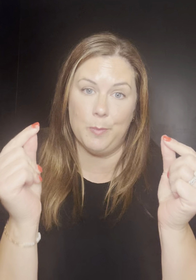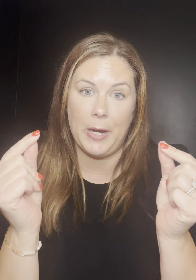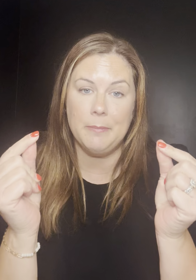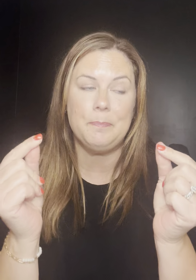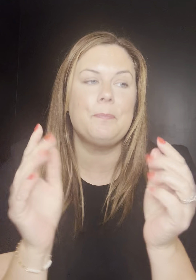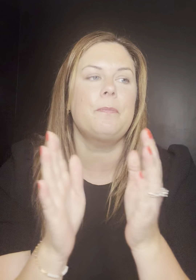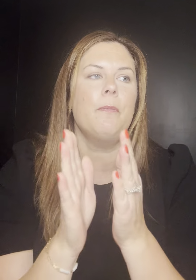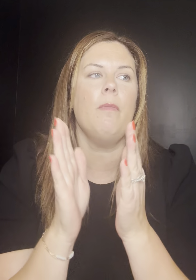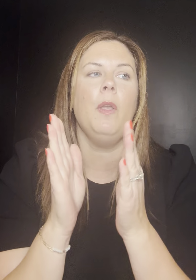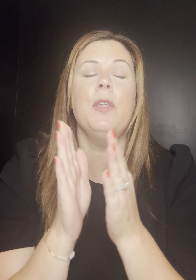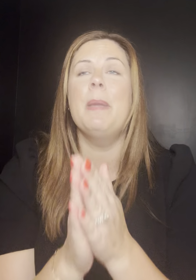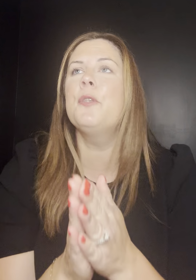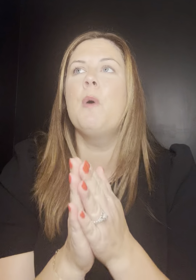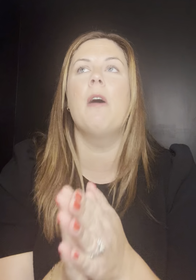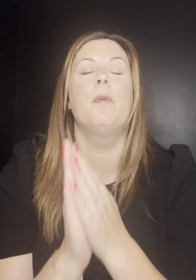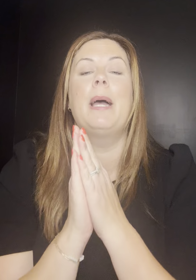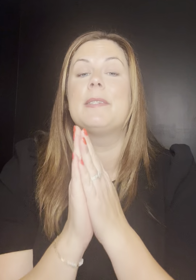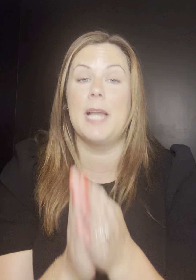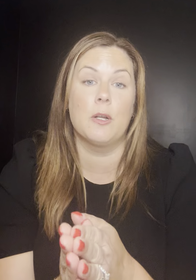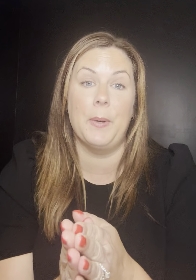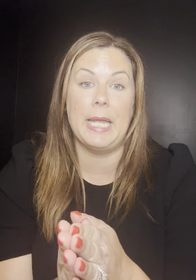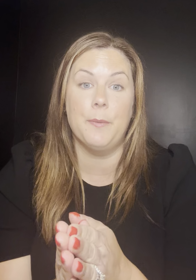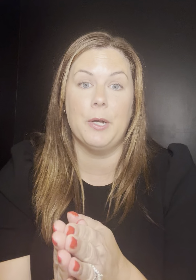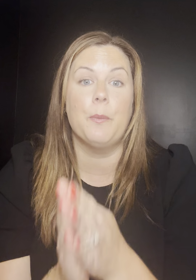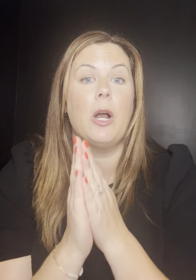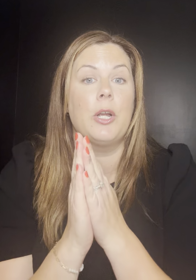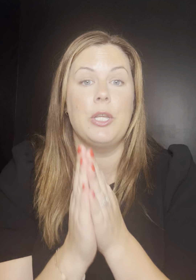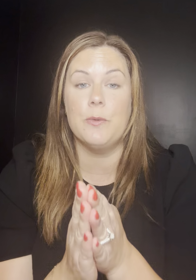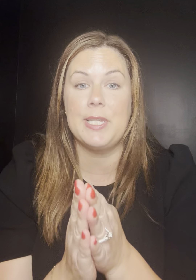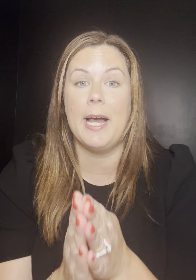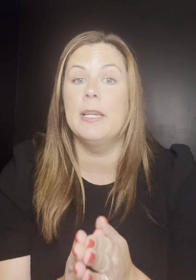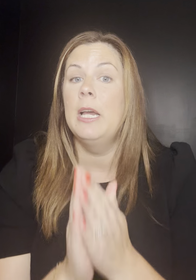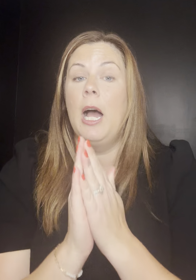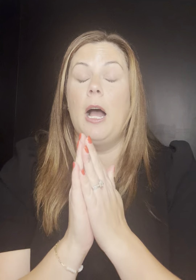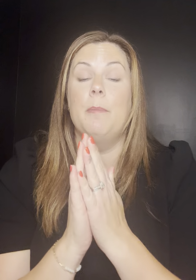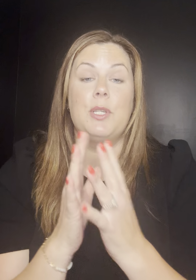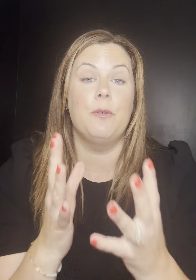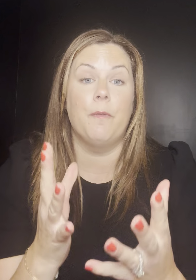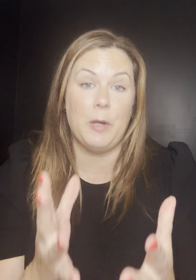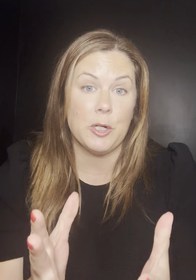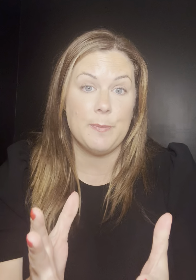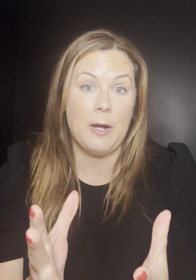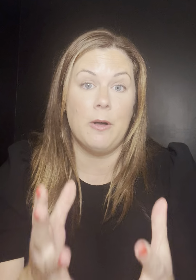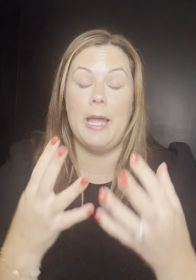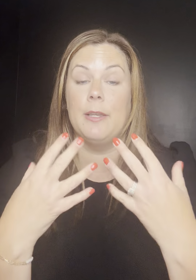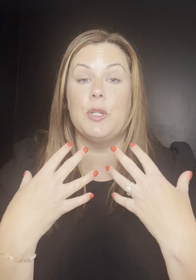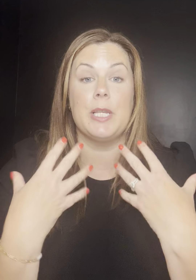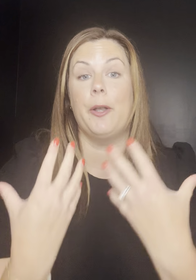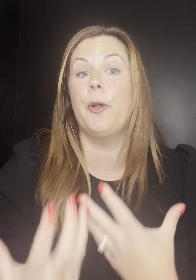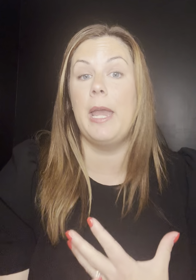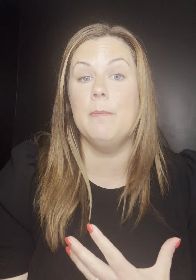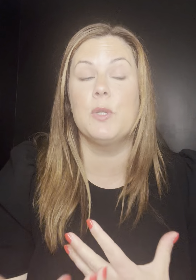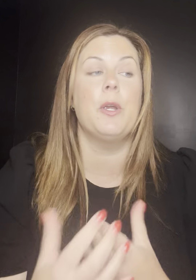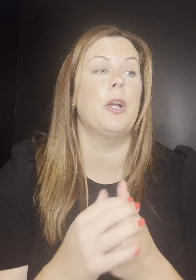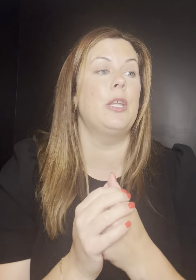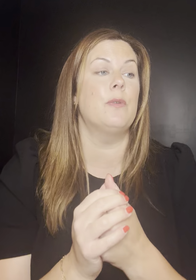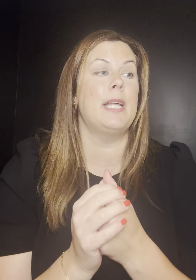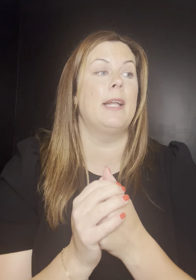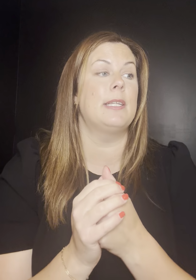brain. The manual alphabet is not going anywhere. We are going to use that to fingerspell and to sign our names. We are going to use that to